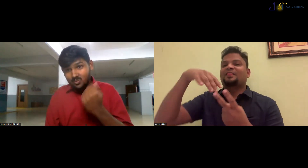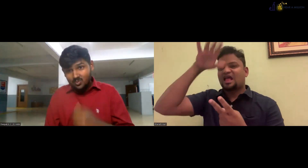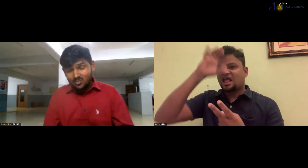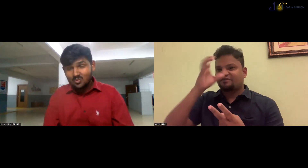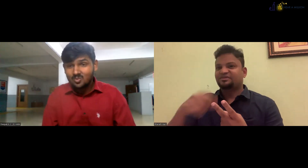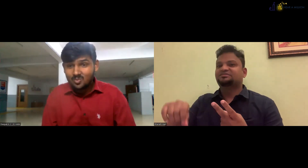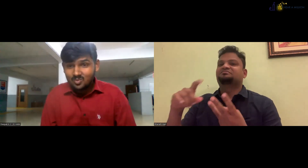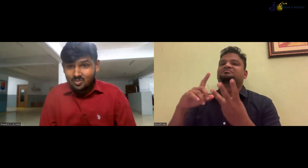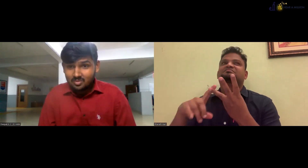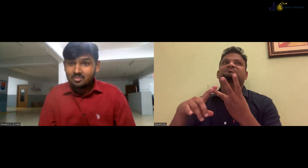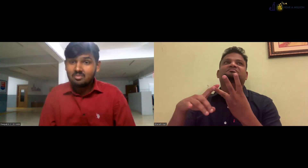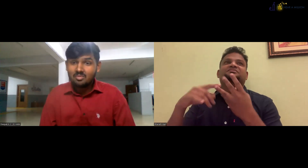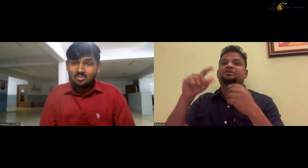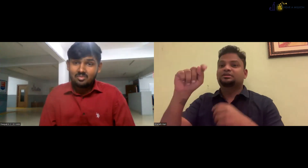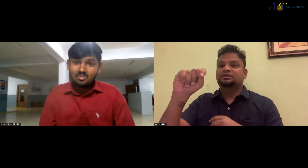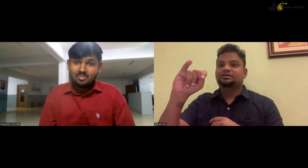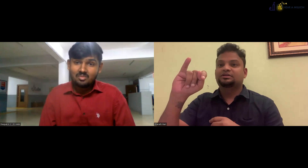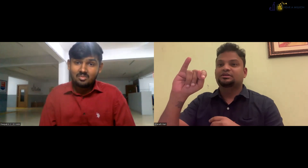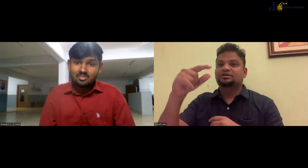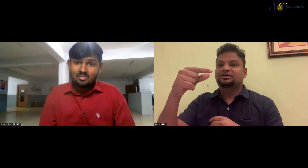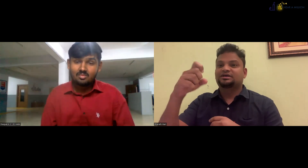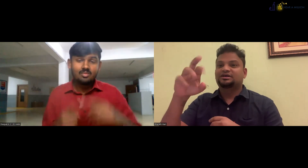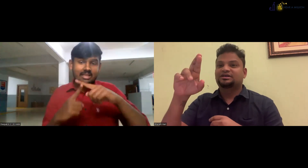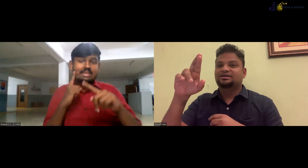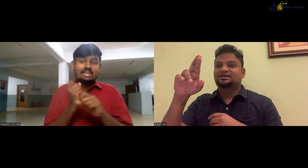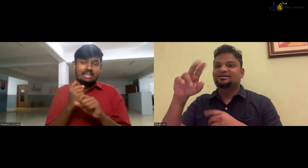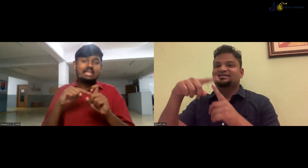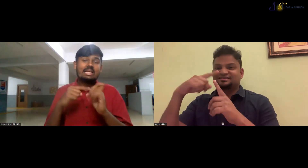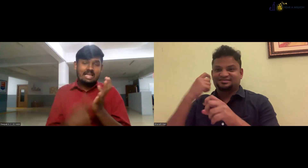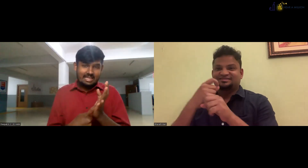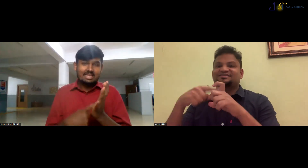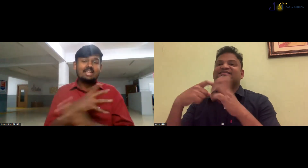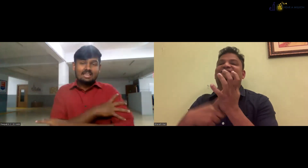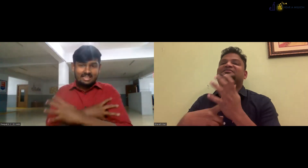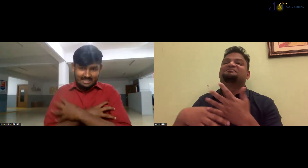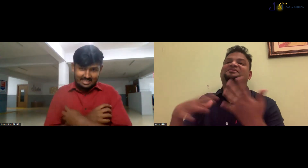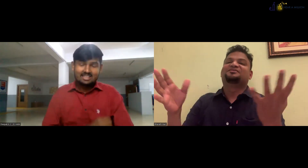in Thailand, I saw crocodile, elephant as well.